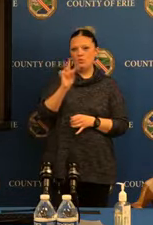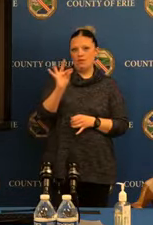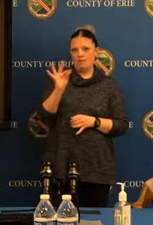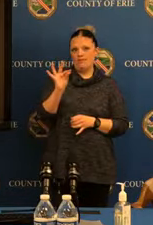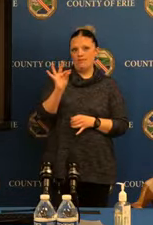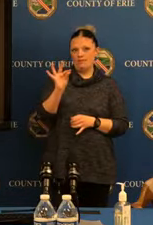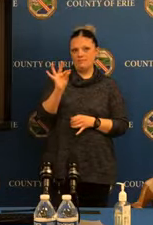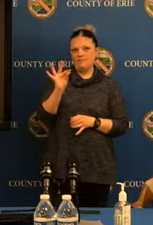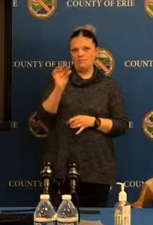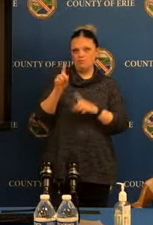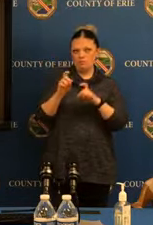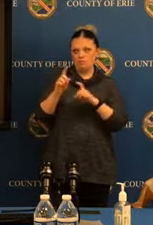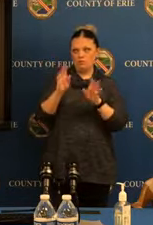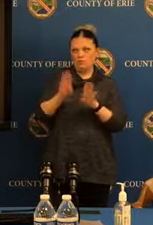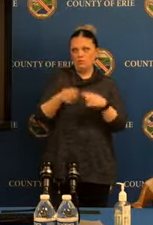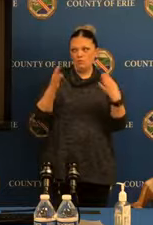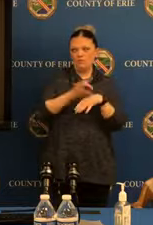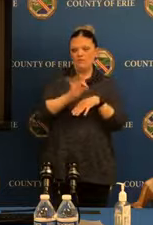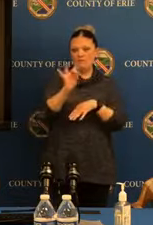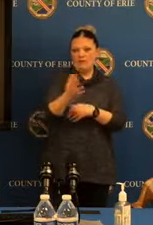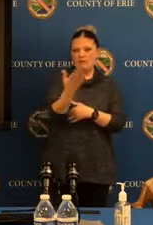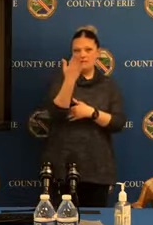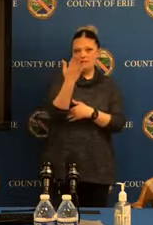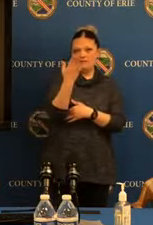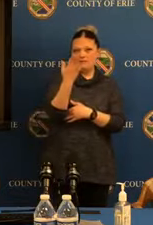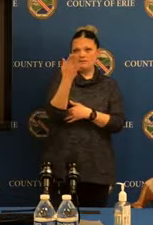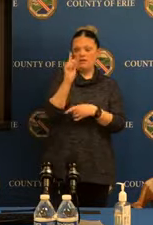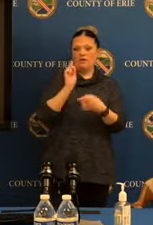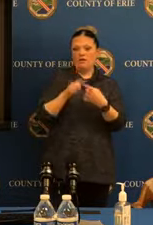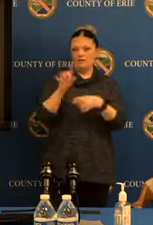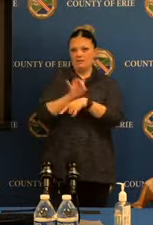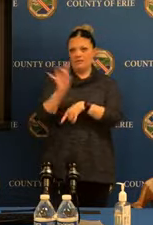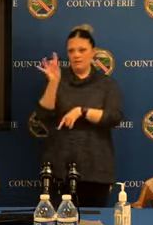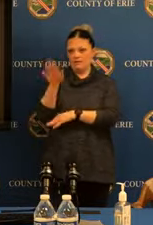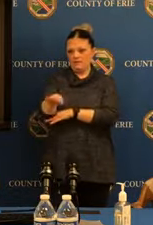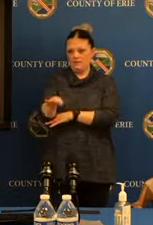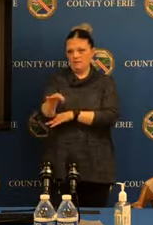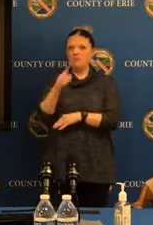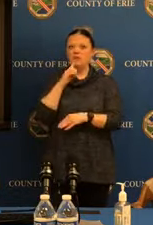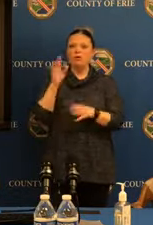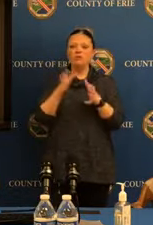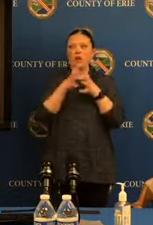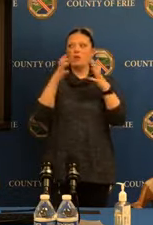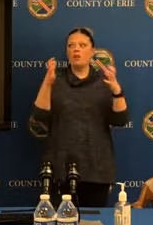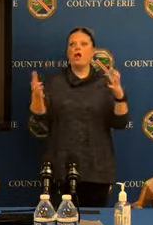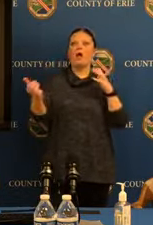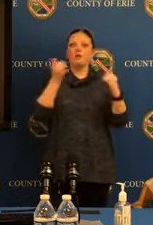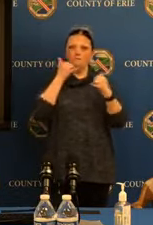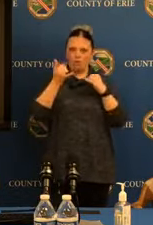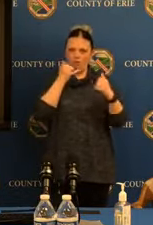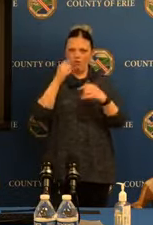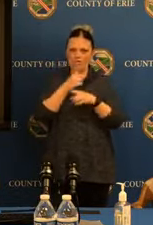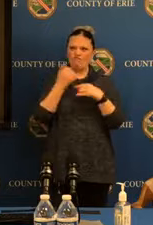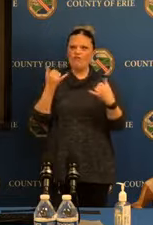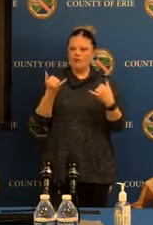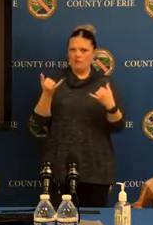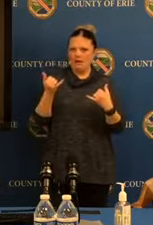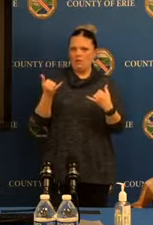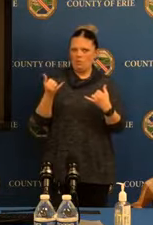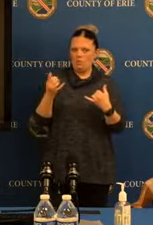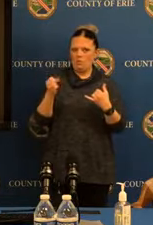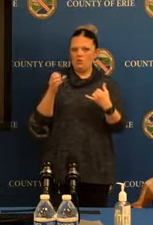858-2929. We are open from 8 a.m. to 8 p.m. There is a high call volume on our hotline number, so